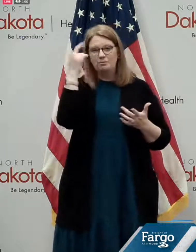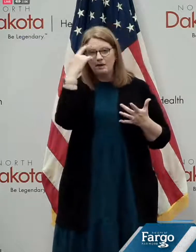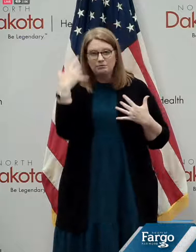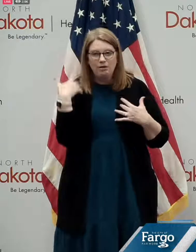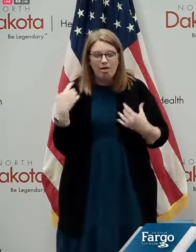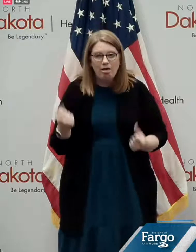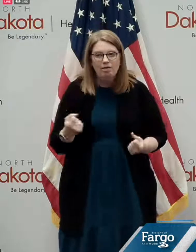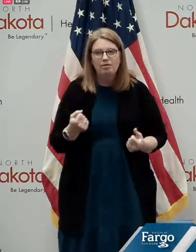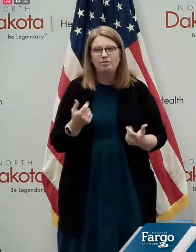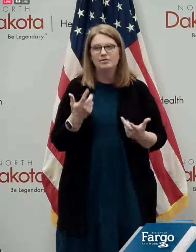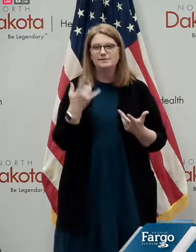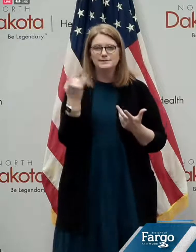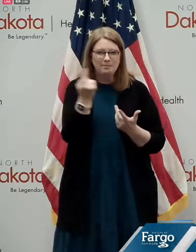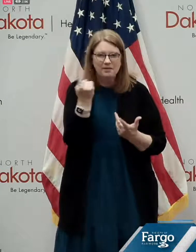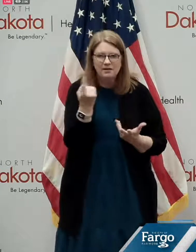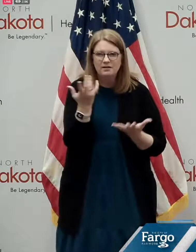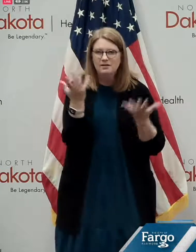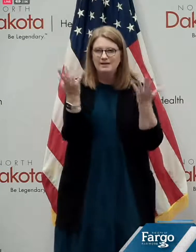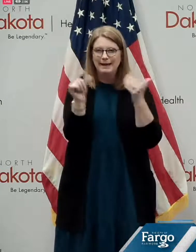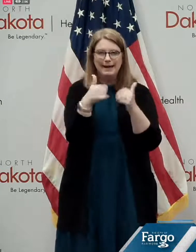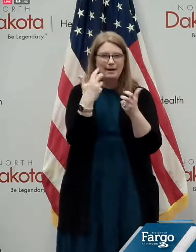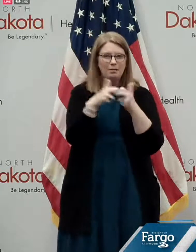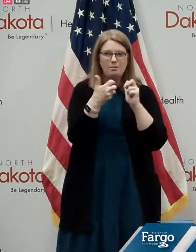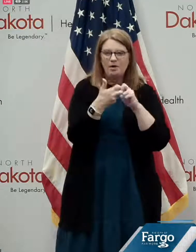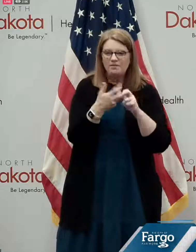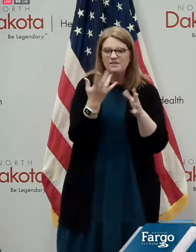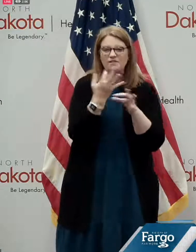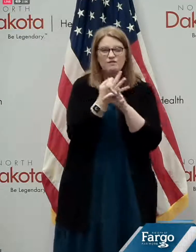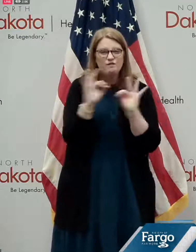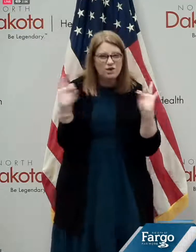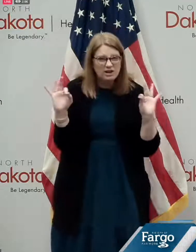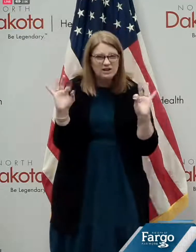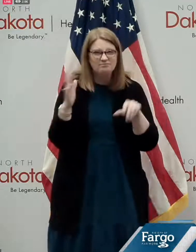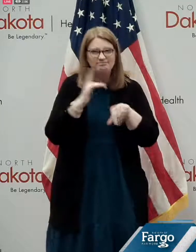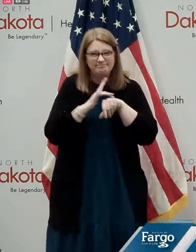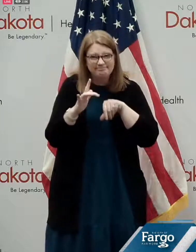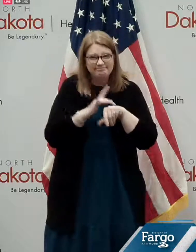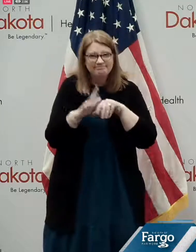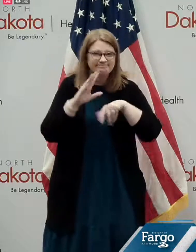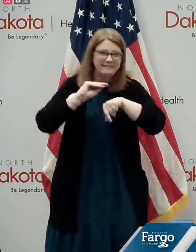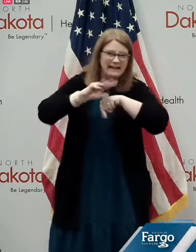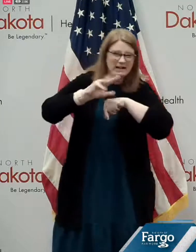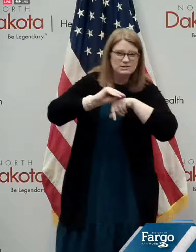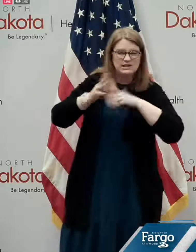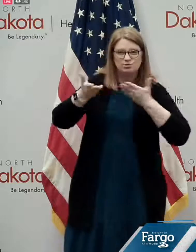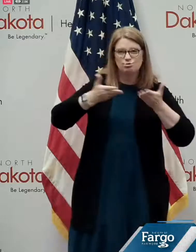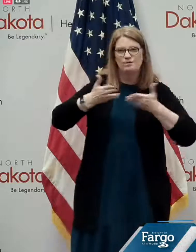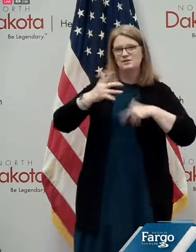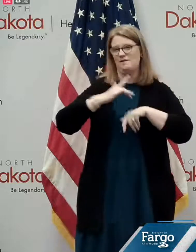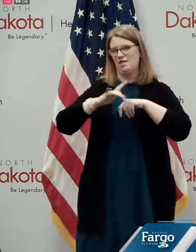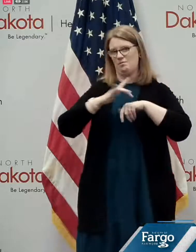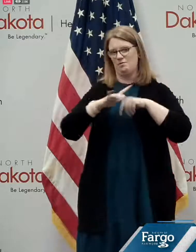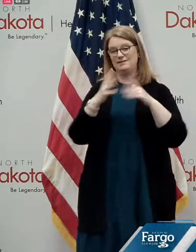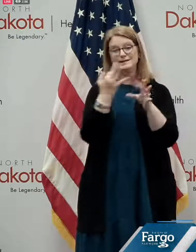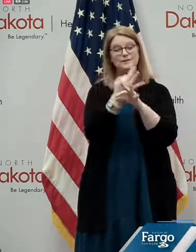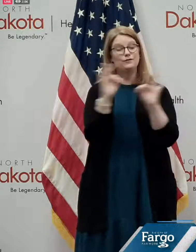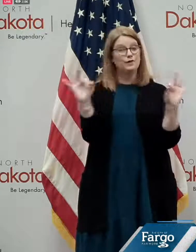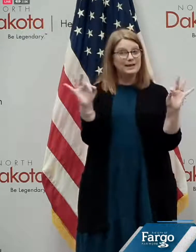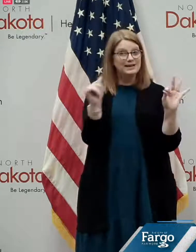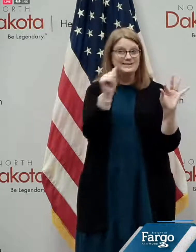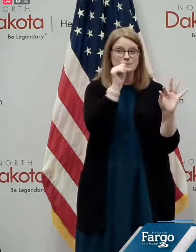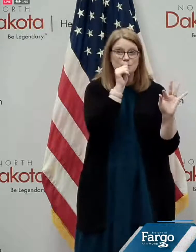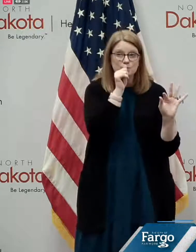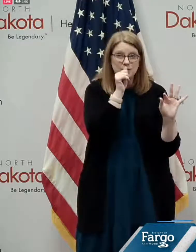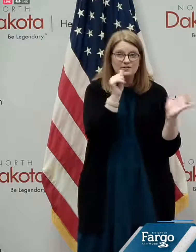or addiction or any kind of crisis, there's free and confidential crisis counseling services that are currently available. Again, that's free, it's